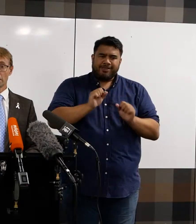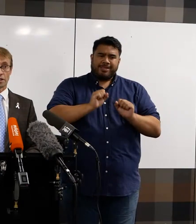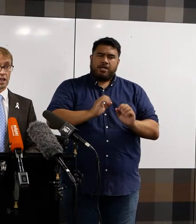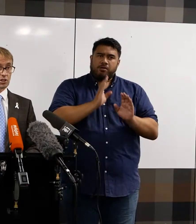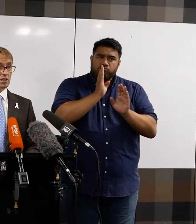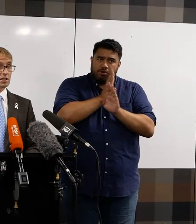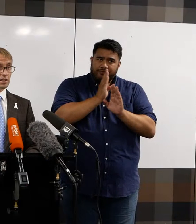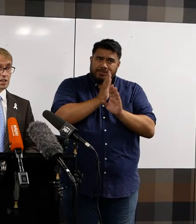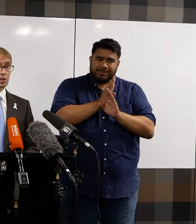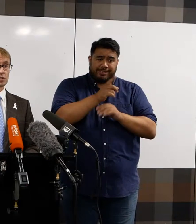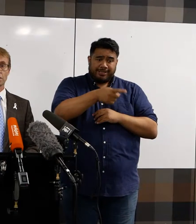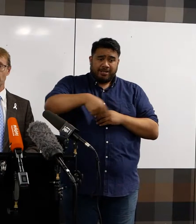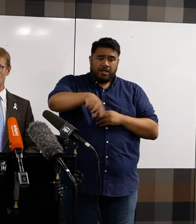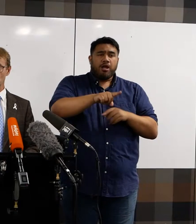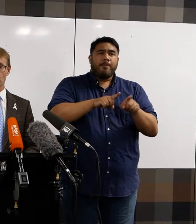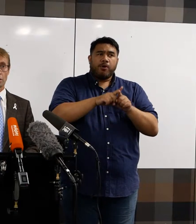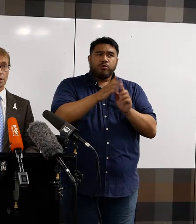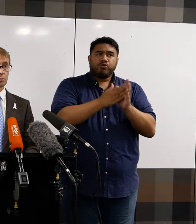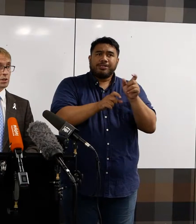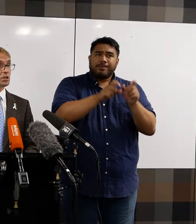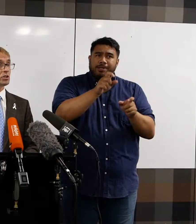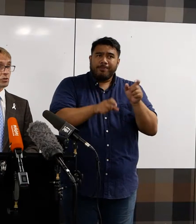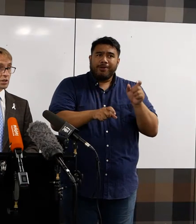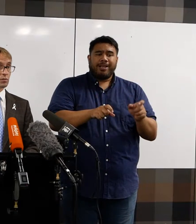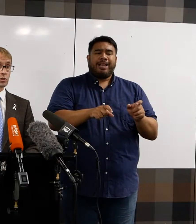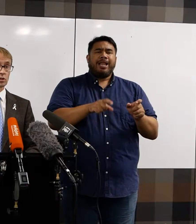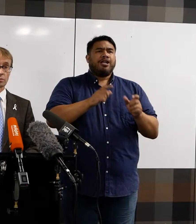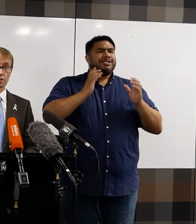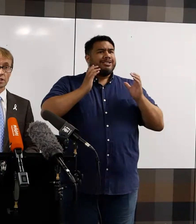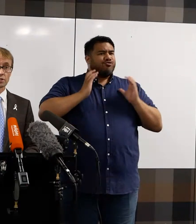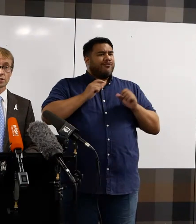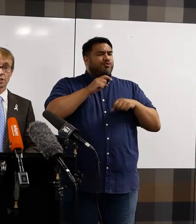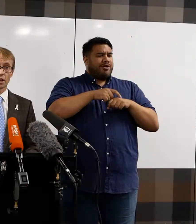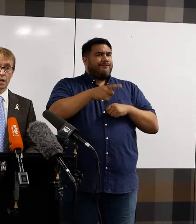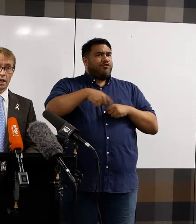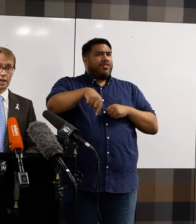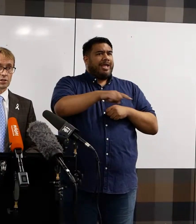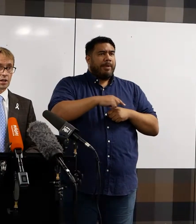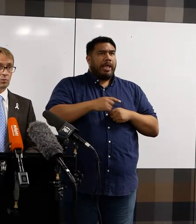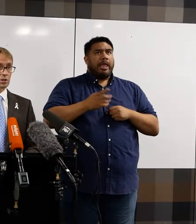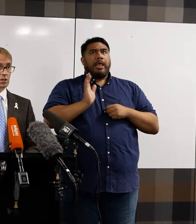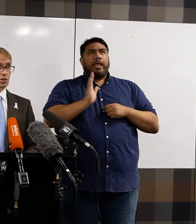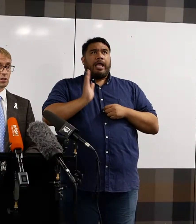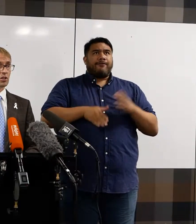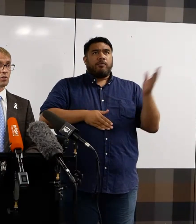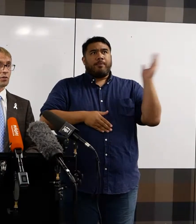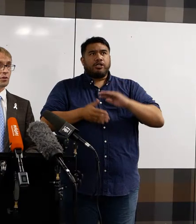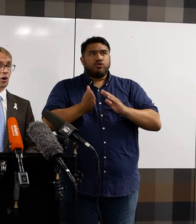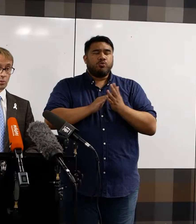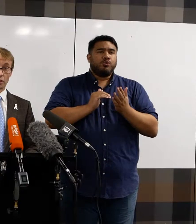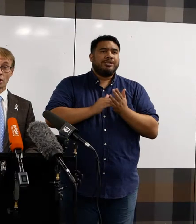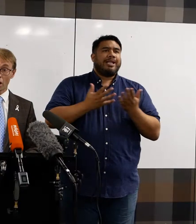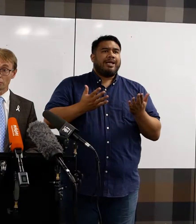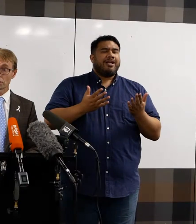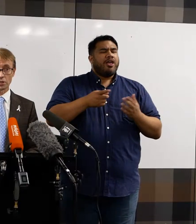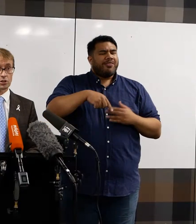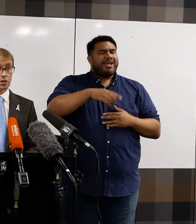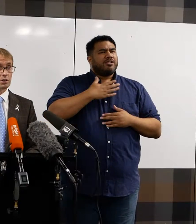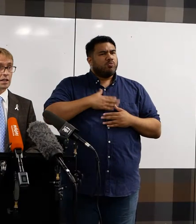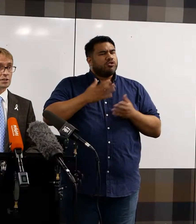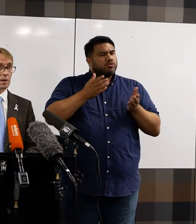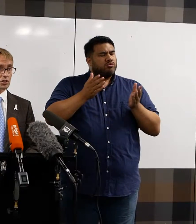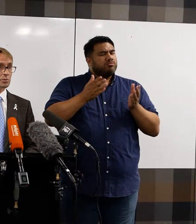are largely Kiwis. They've returned home under pretty stressful circumstances, and they're wanting to get on with their